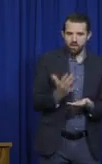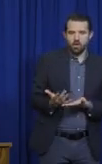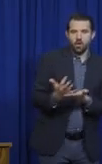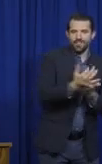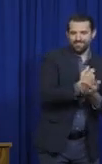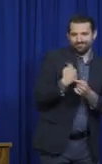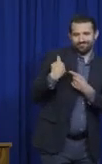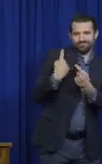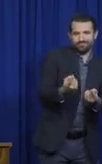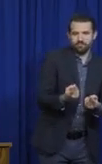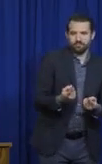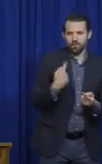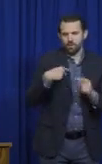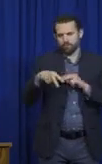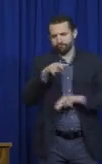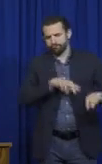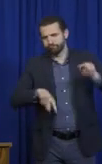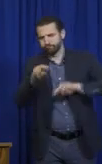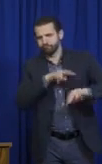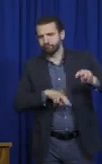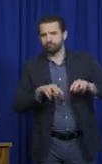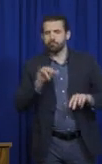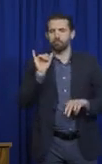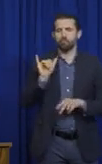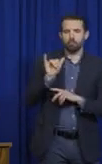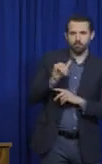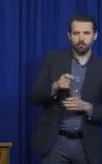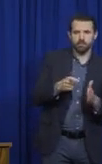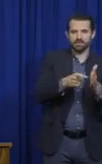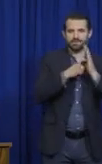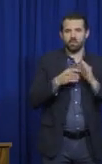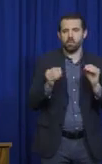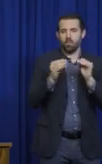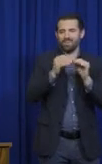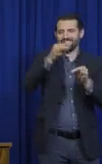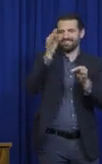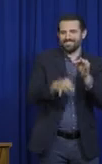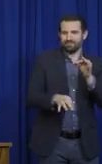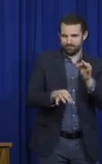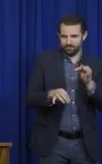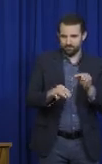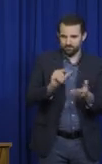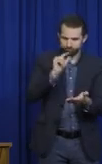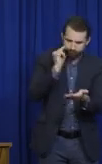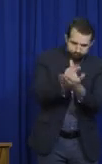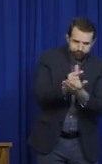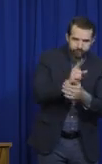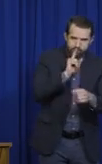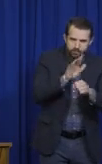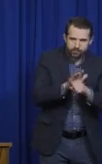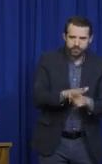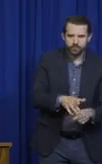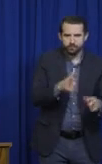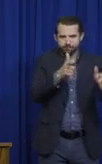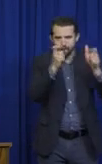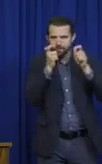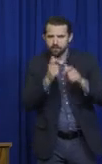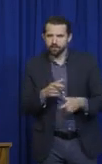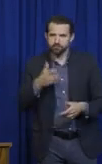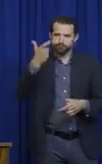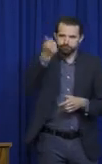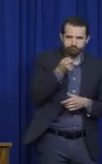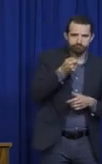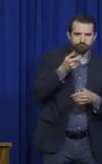further simplify this program and to ensure benefits are delivered as fast as possible to everyone who